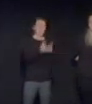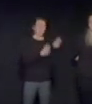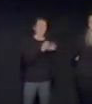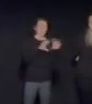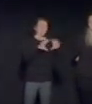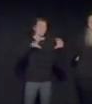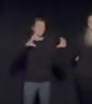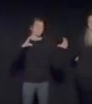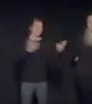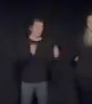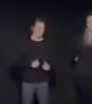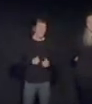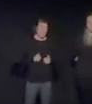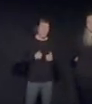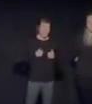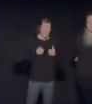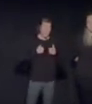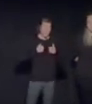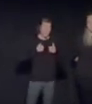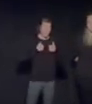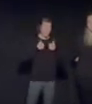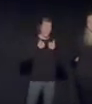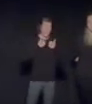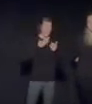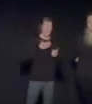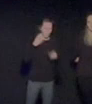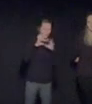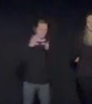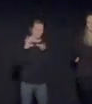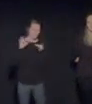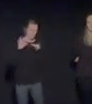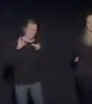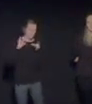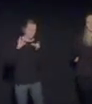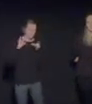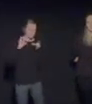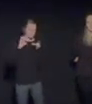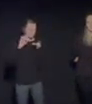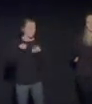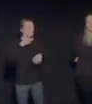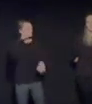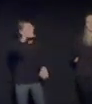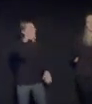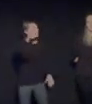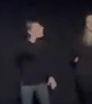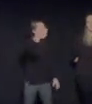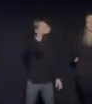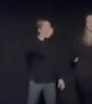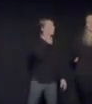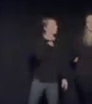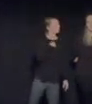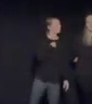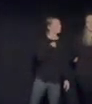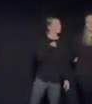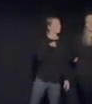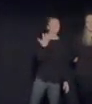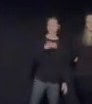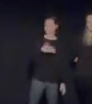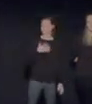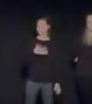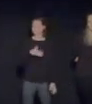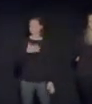many adventures. They'll come looking for me, and when they do, oh boy, I wouldn't want to be in